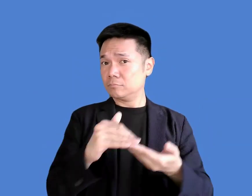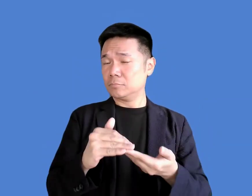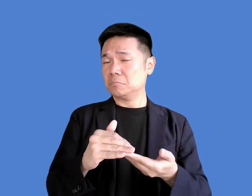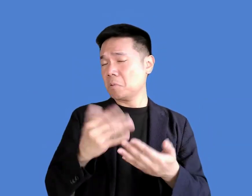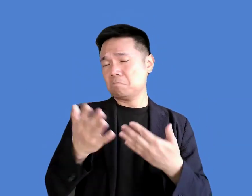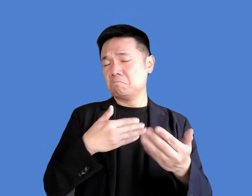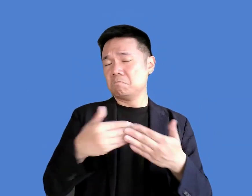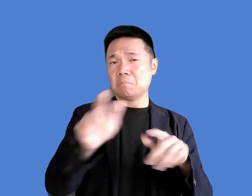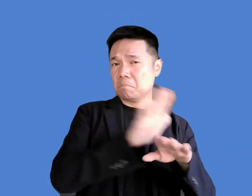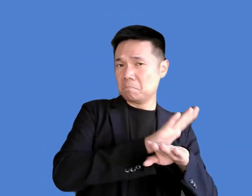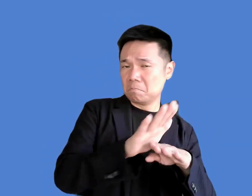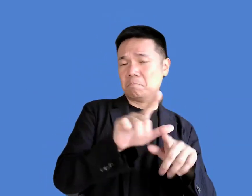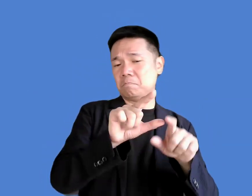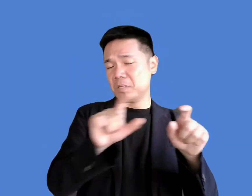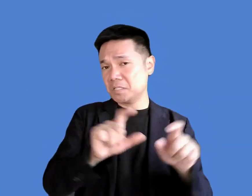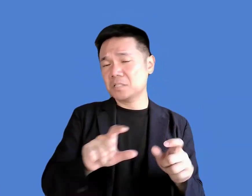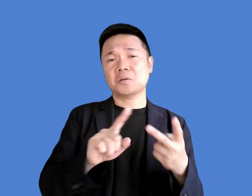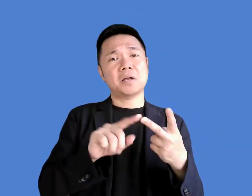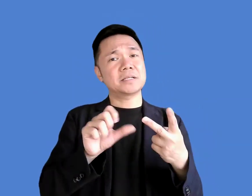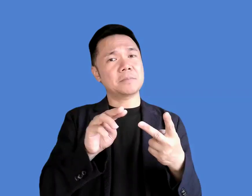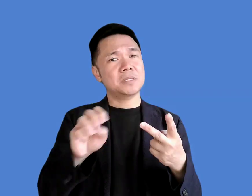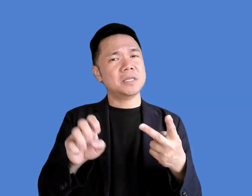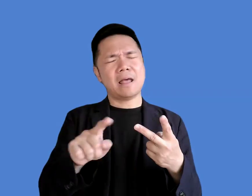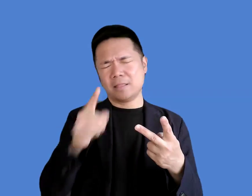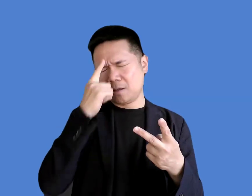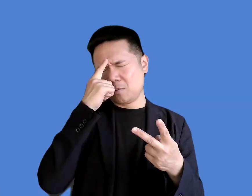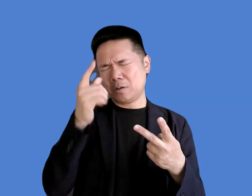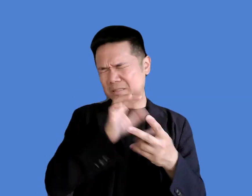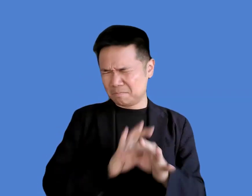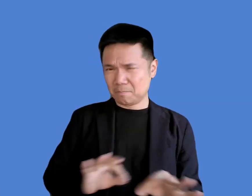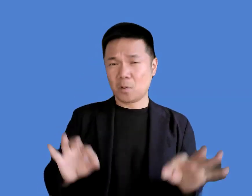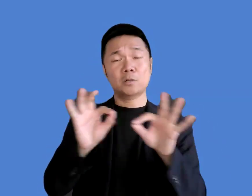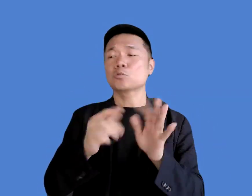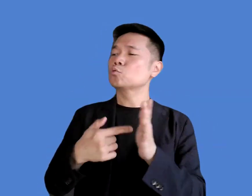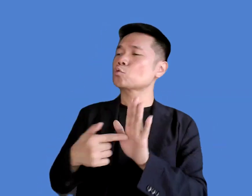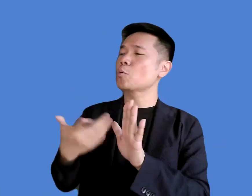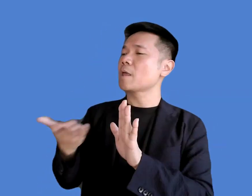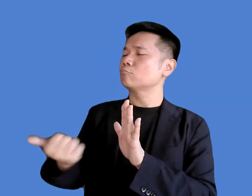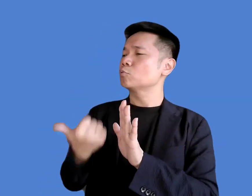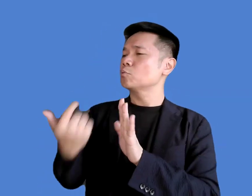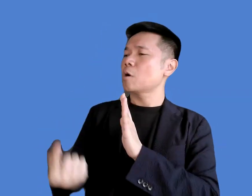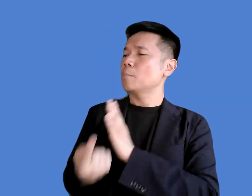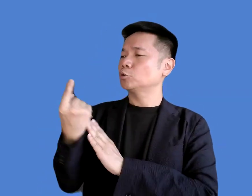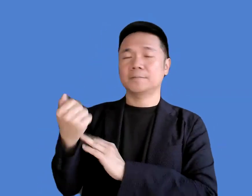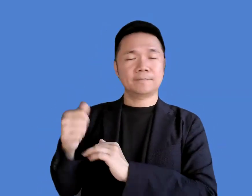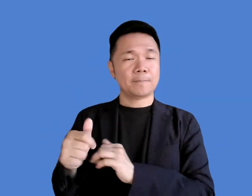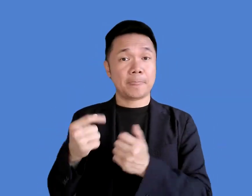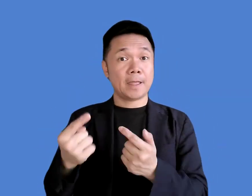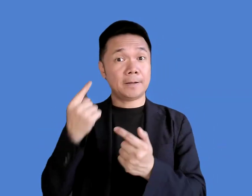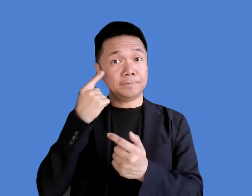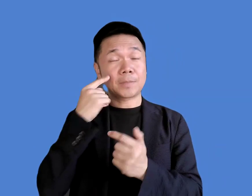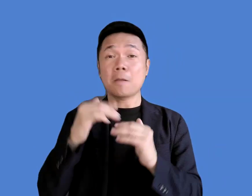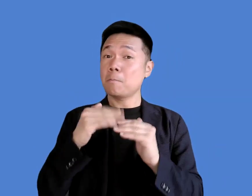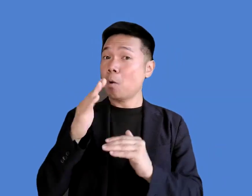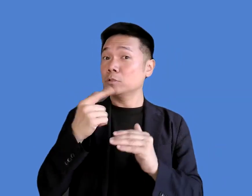SMEs, I think we need to do two things. We first need to show them the opportunity And I think there's a lot of research